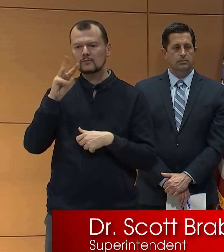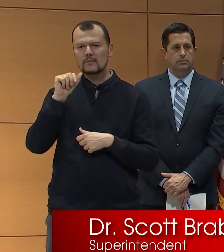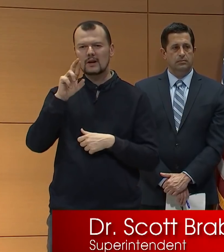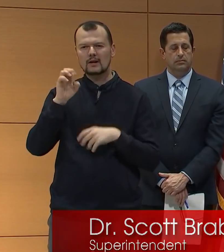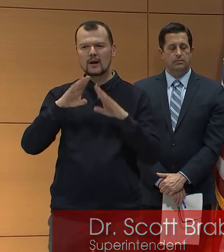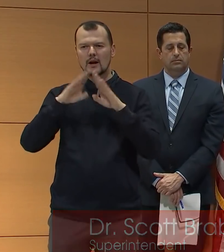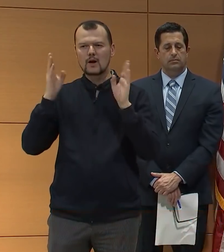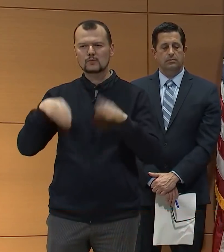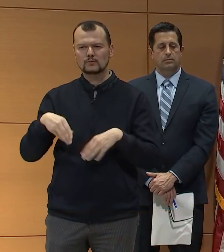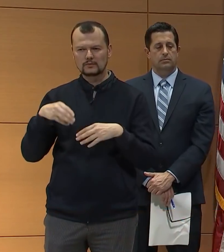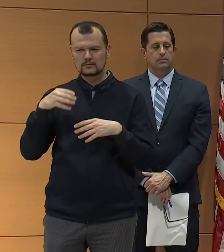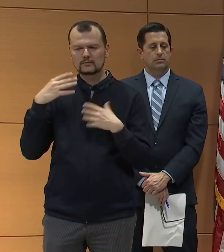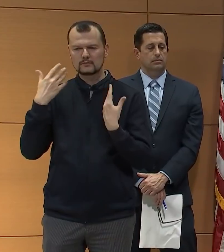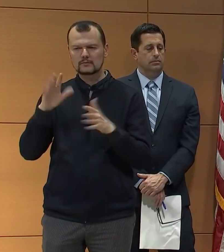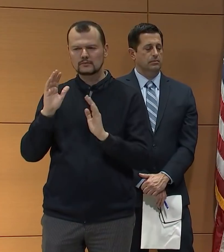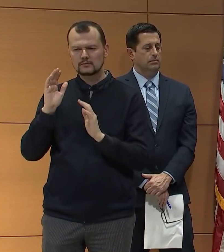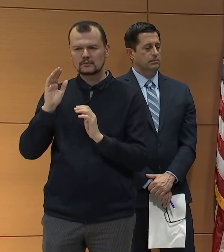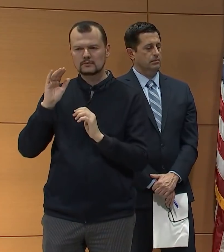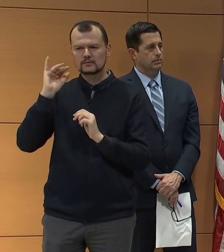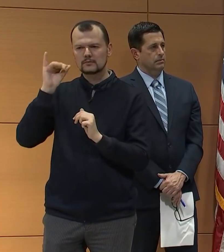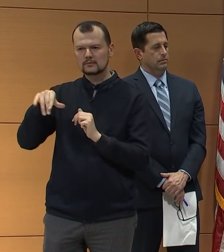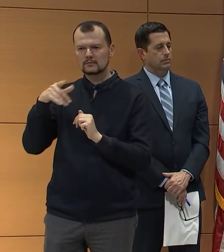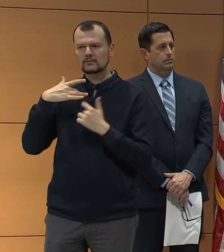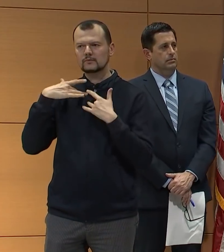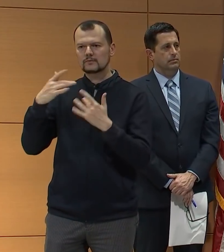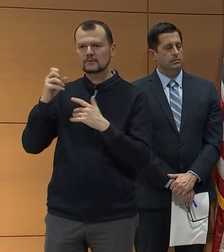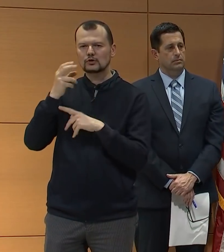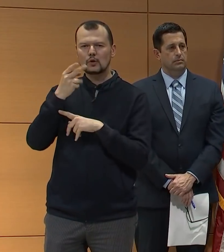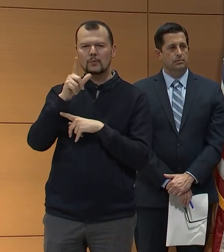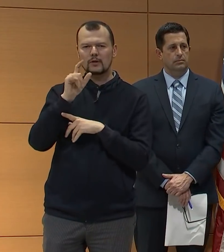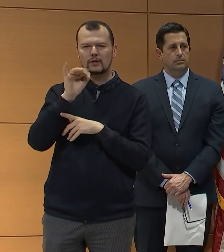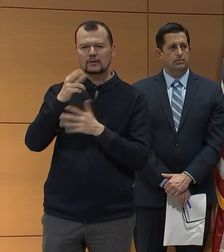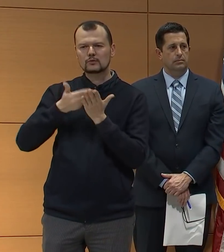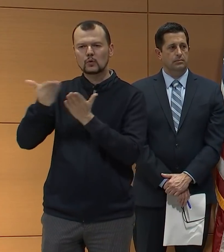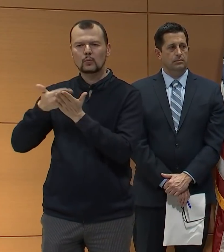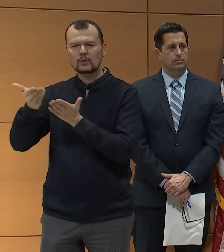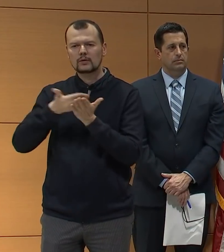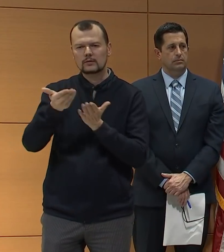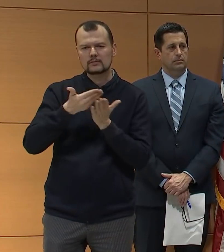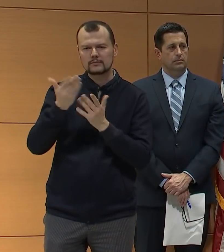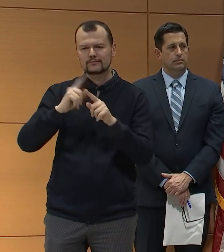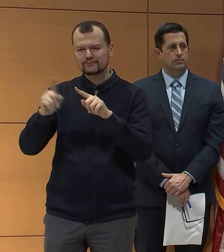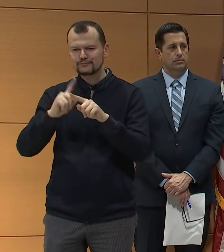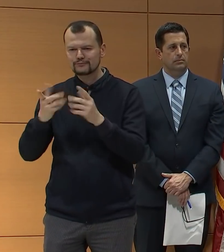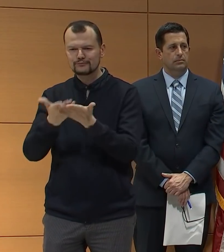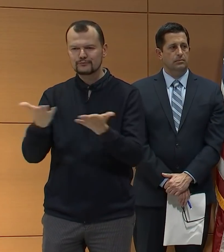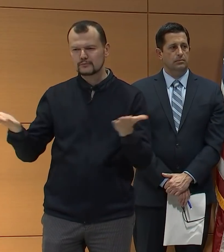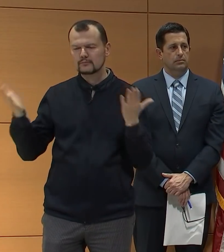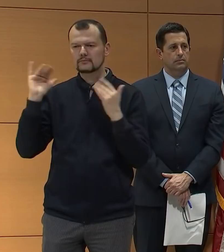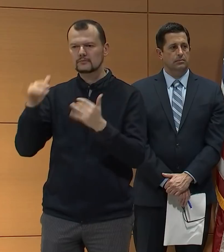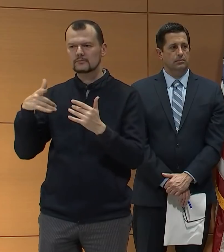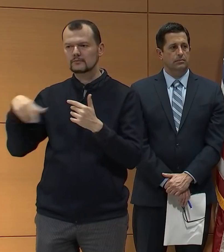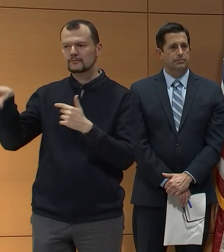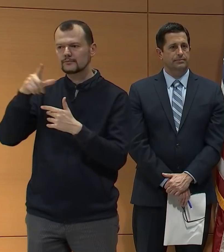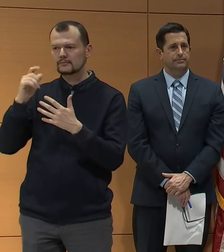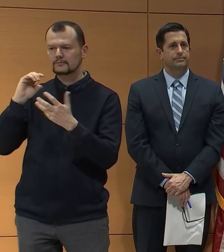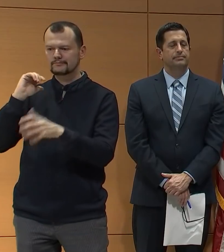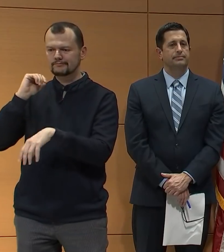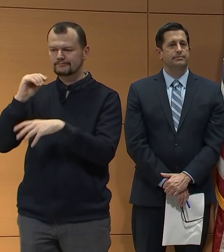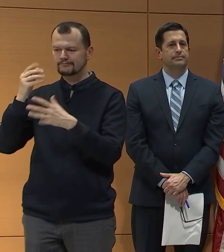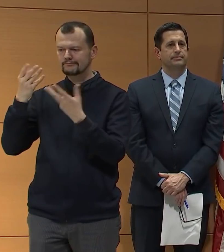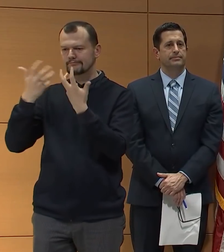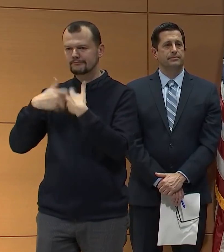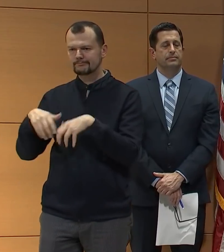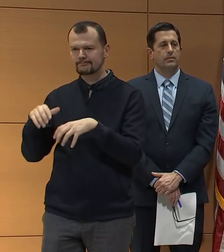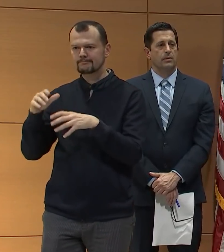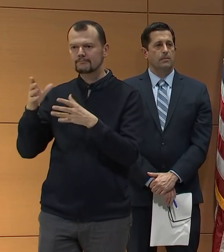supplier. I spoke with the director of facilities management today to make sure that those schools did get the